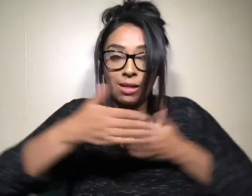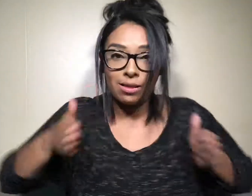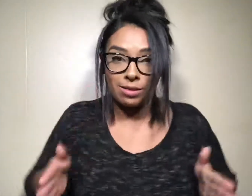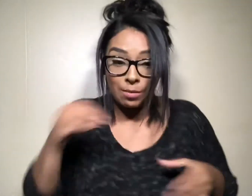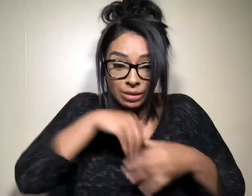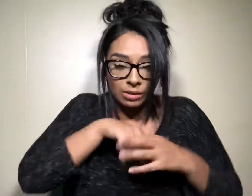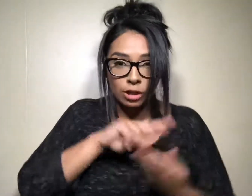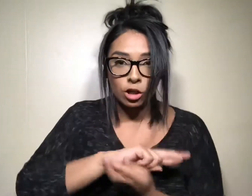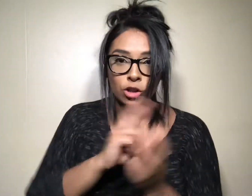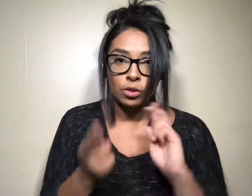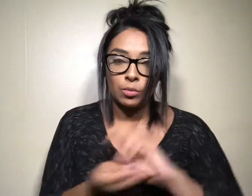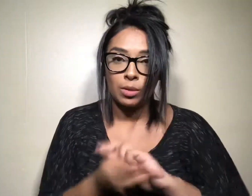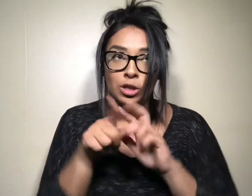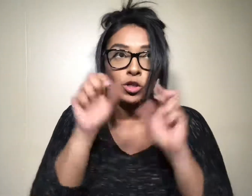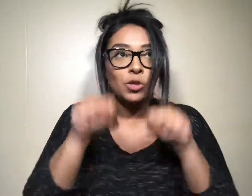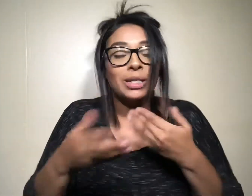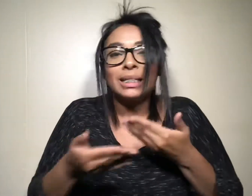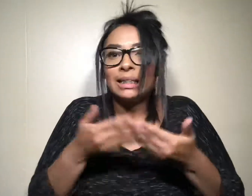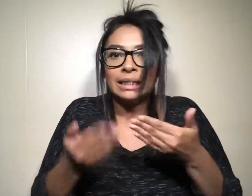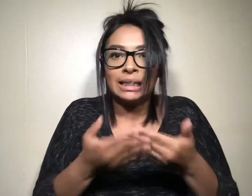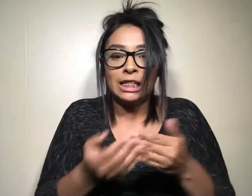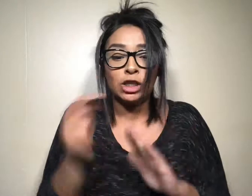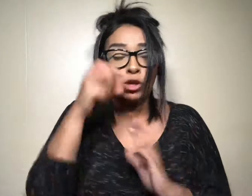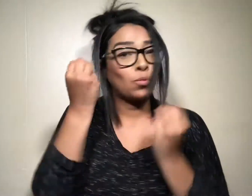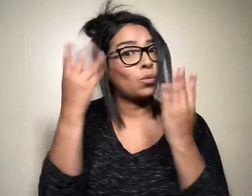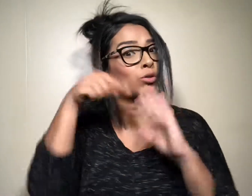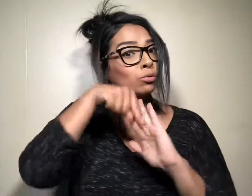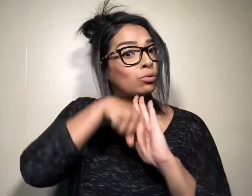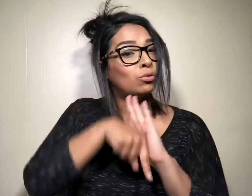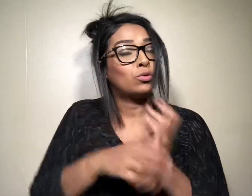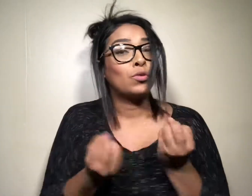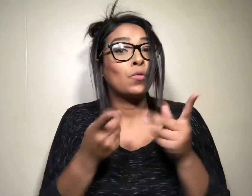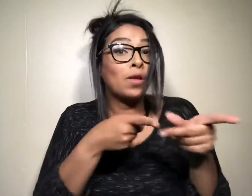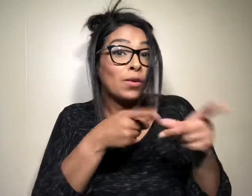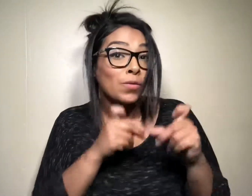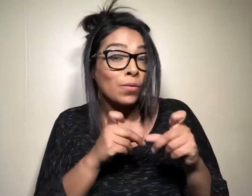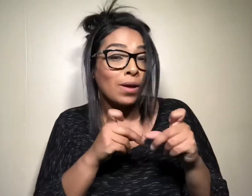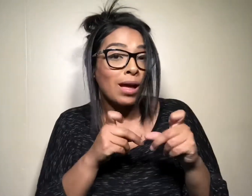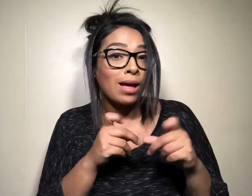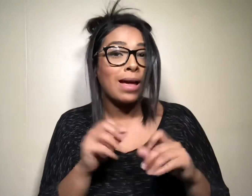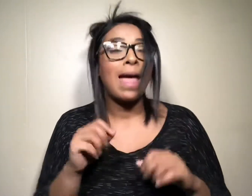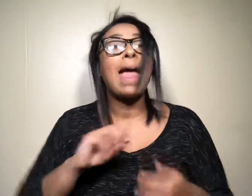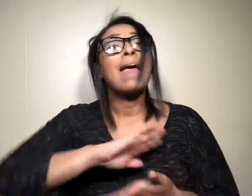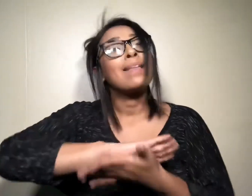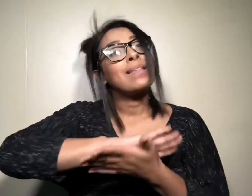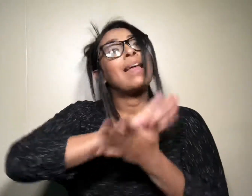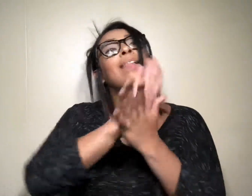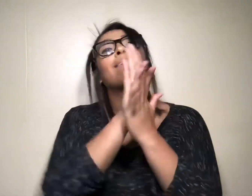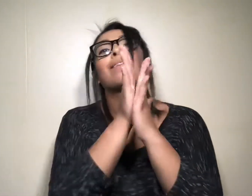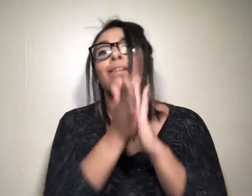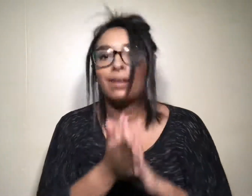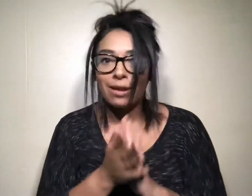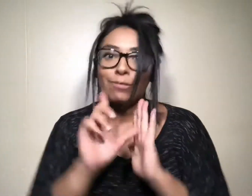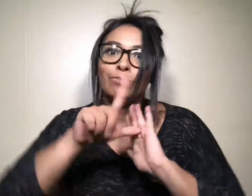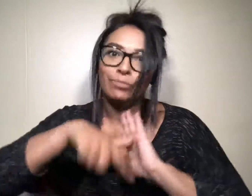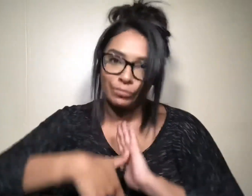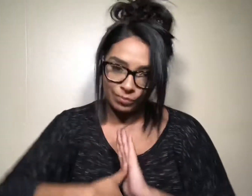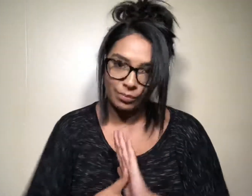or boundaries within the relationship, you can easily fall quickly into the relationship deeply, and then it'll